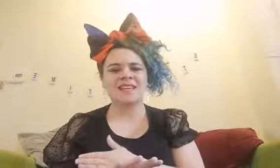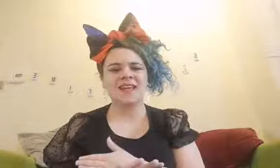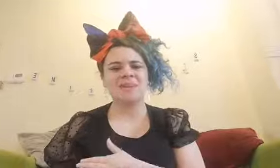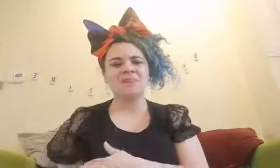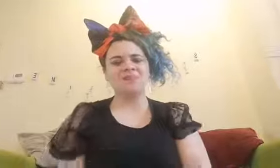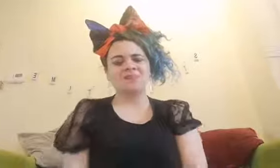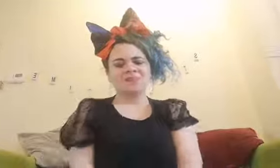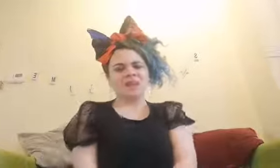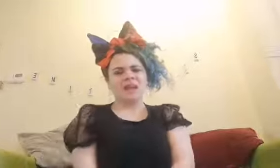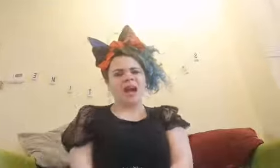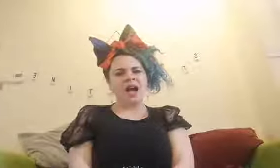again.